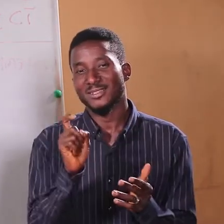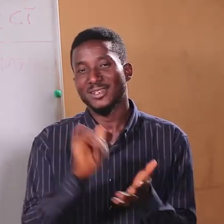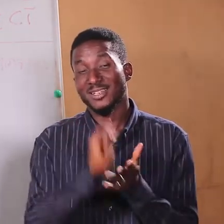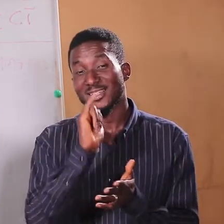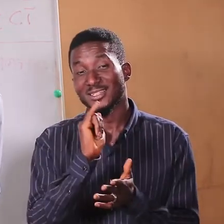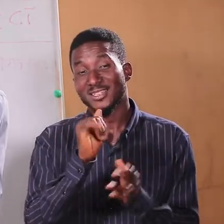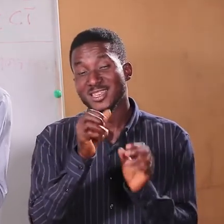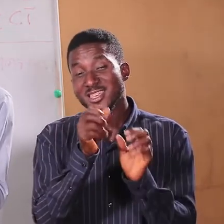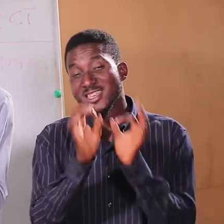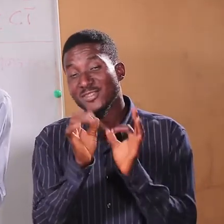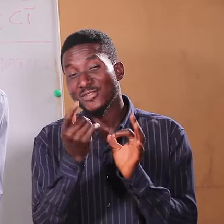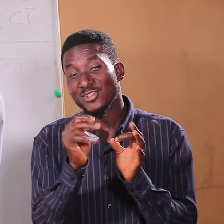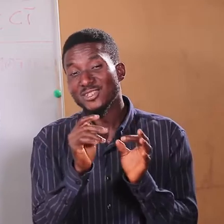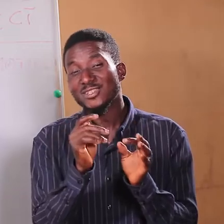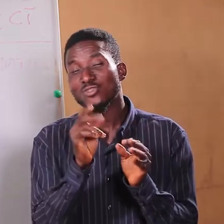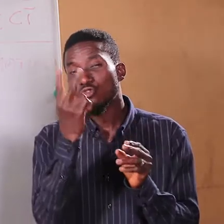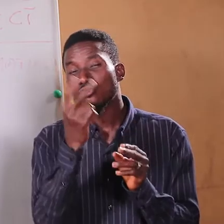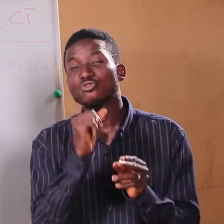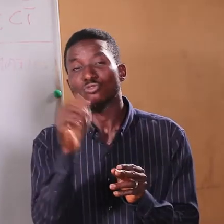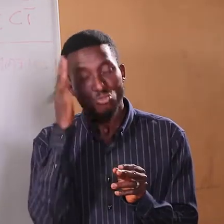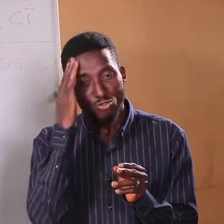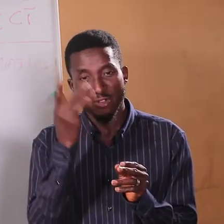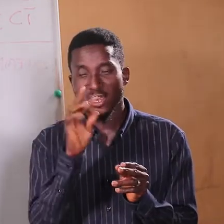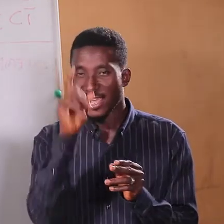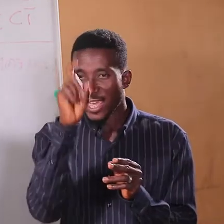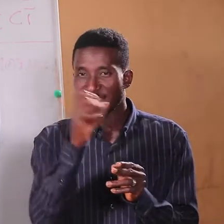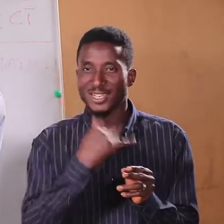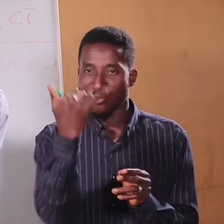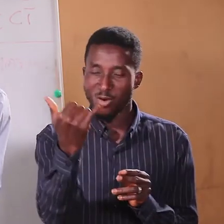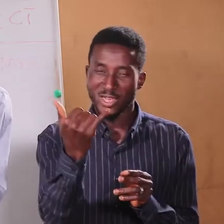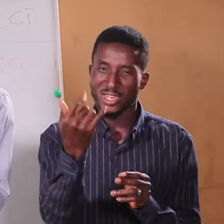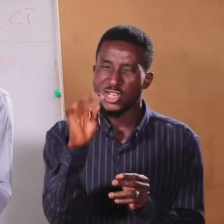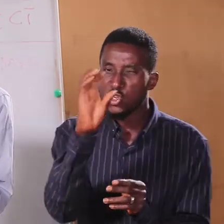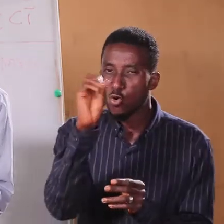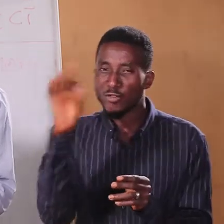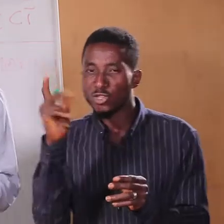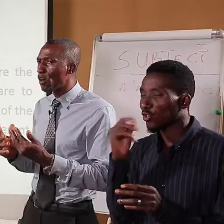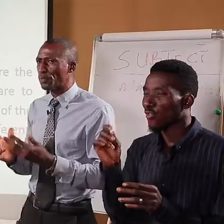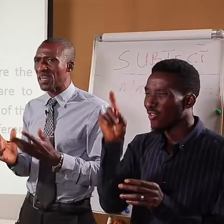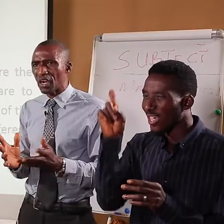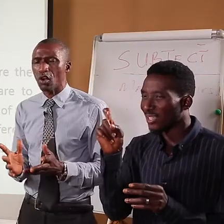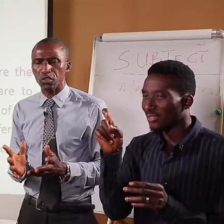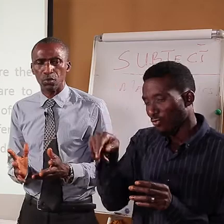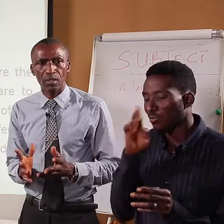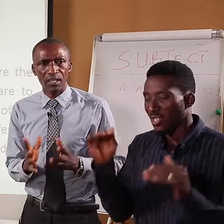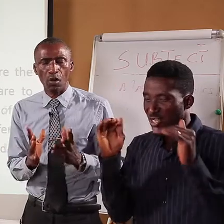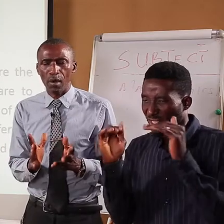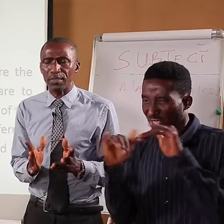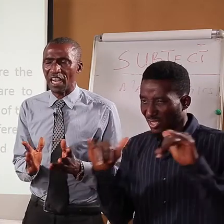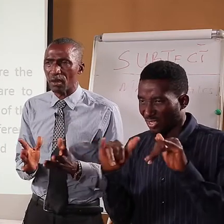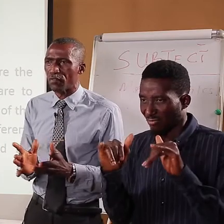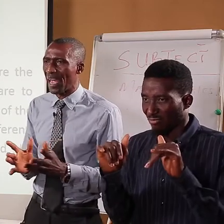is, if the two unknowns are x and y, the coefficient of x in equation 1 must be equal to